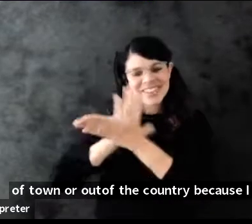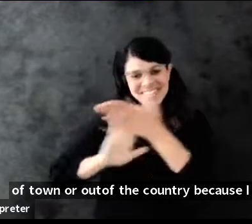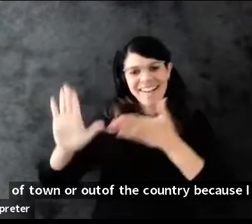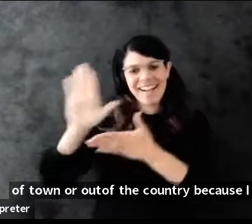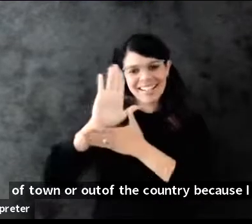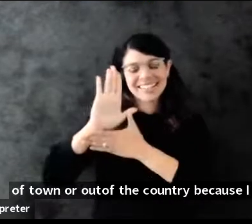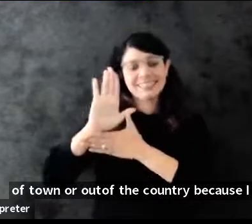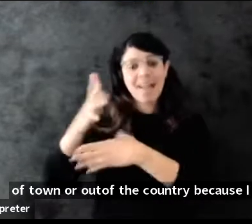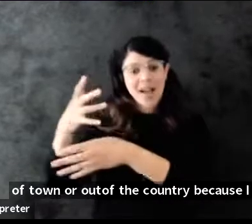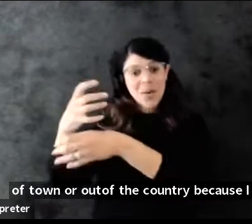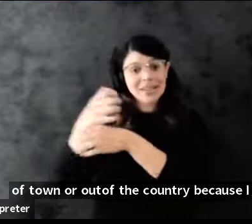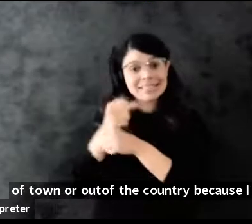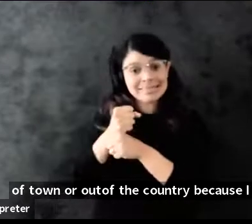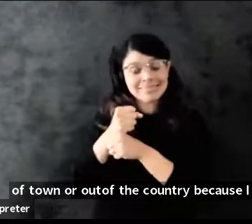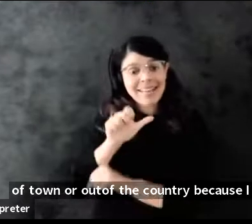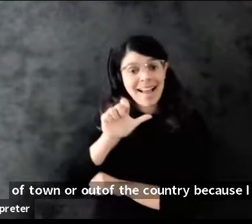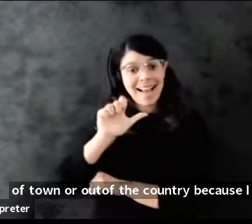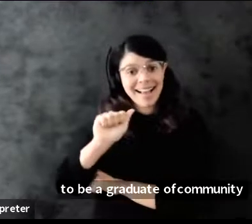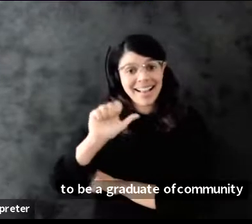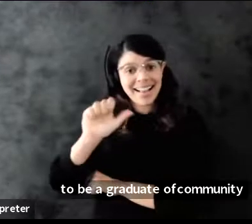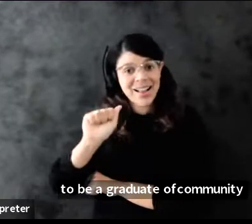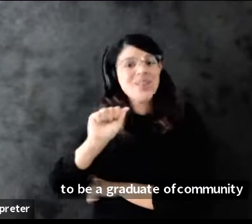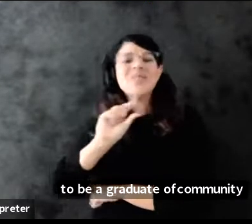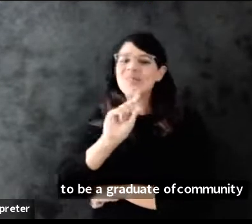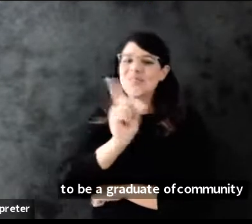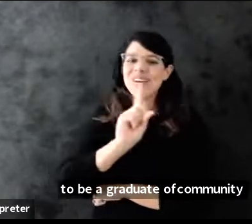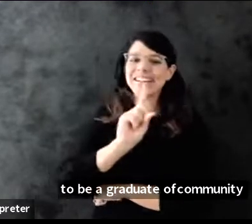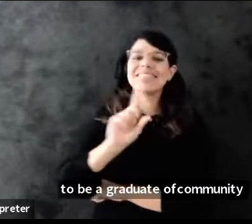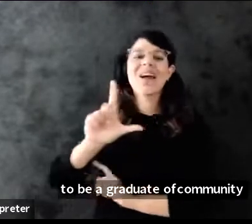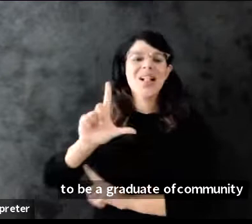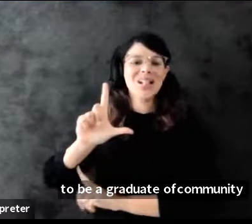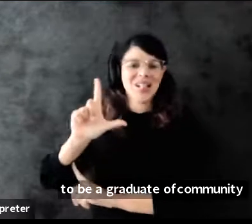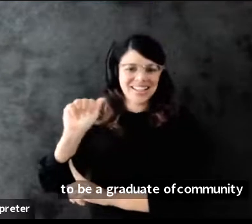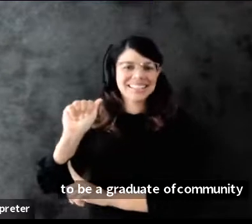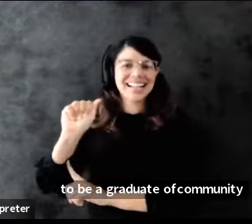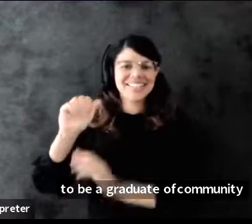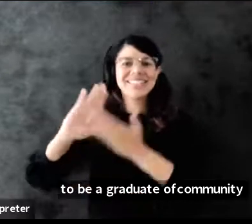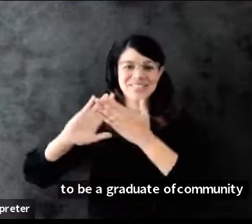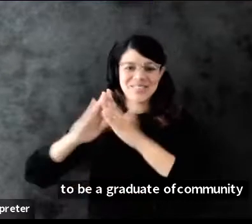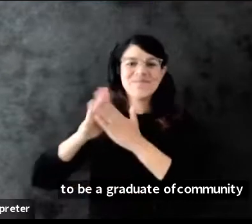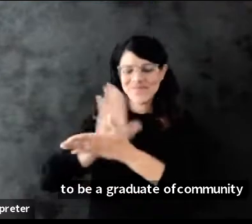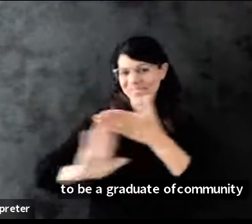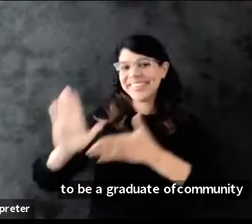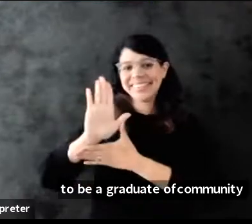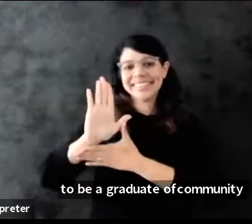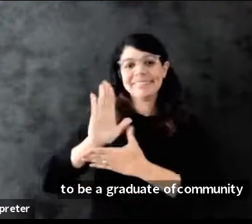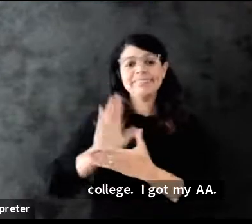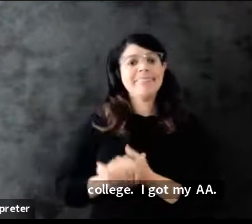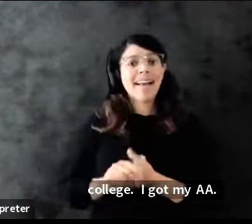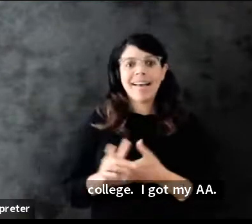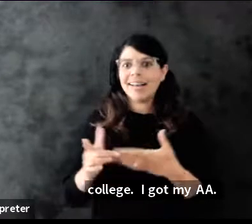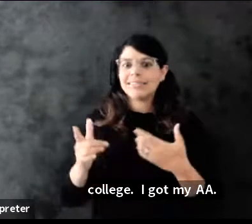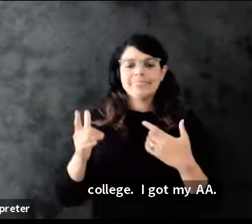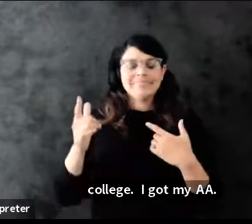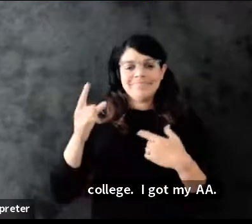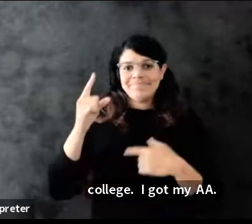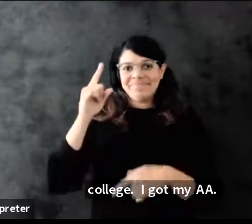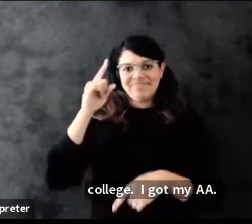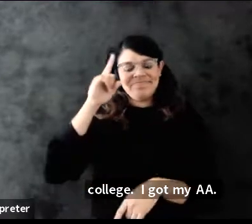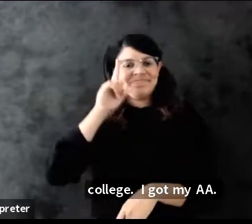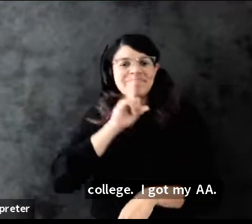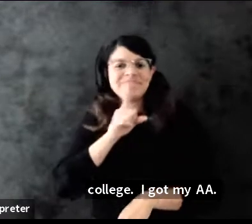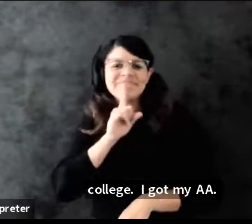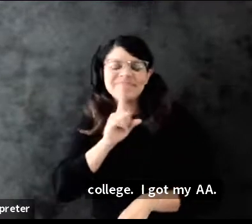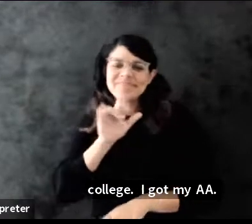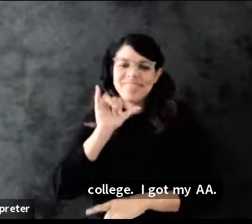at Los Angeles Community College, and it opened the doors for me to go on